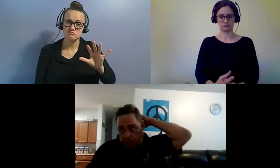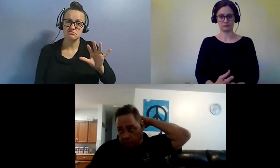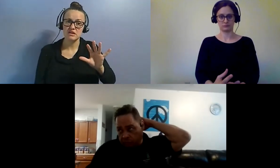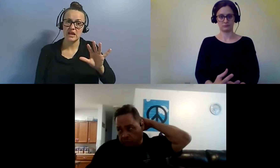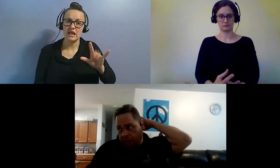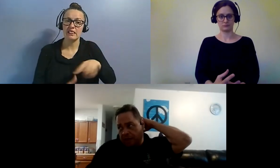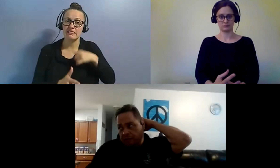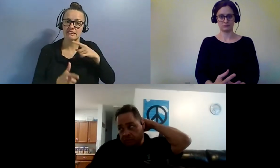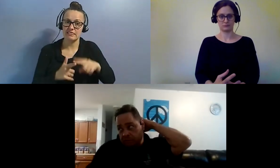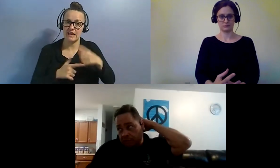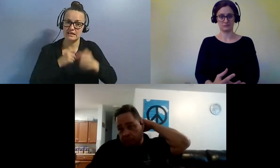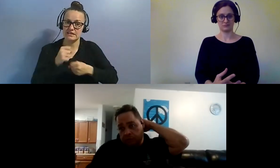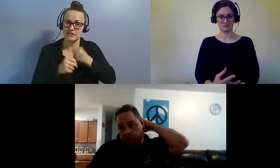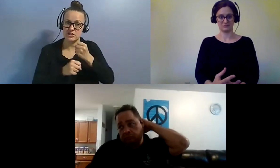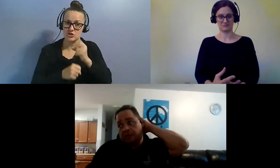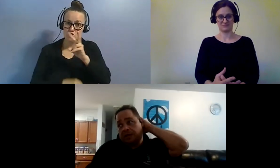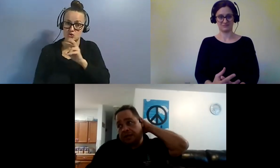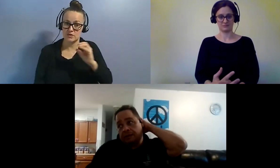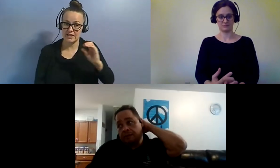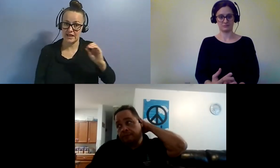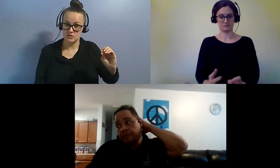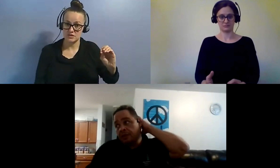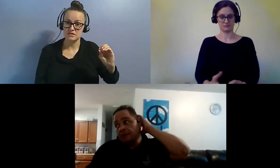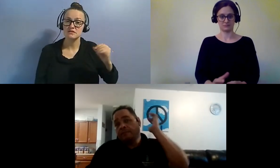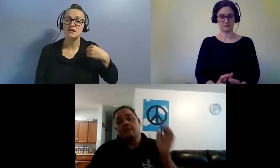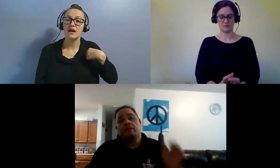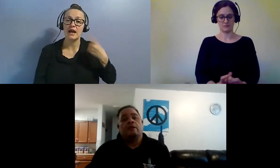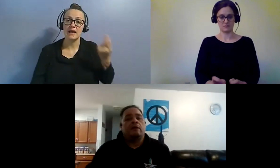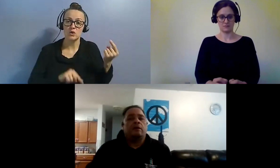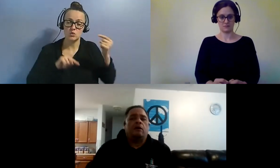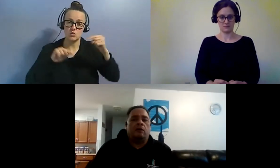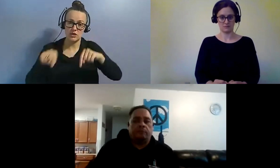And then in 2000, I went to my